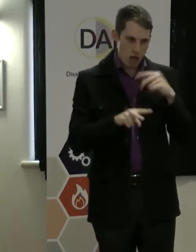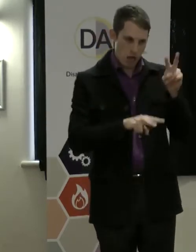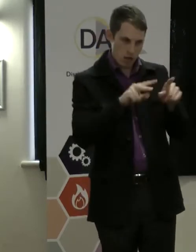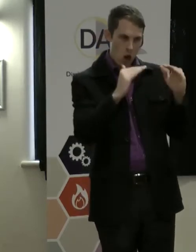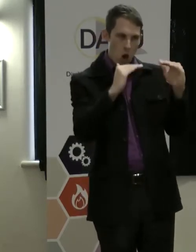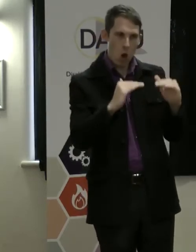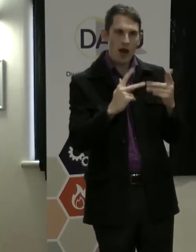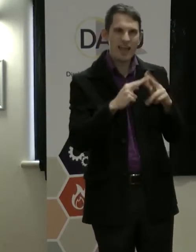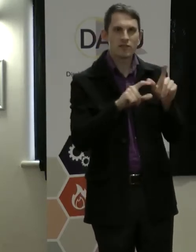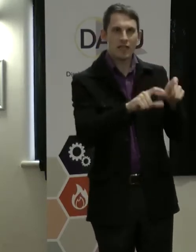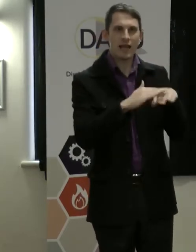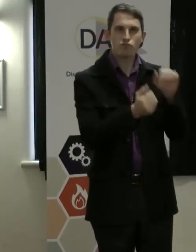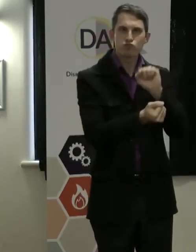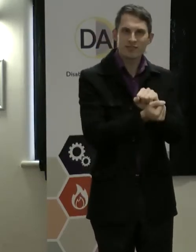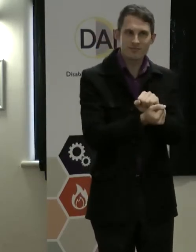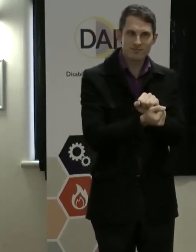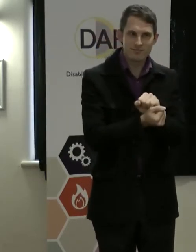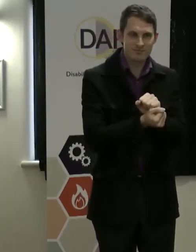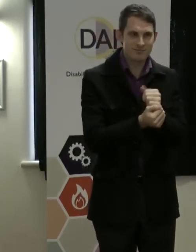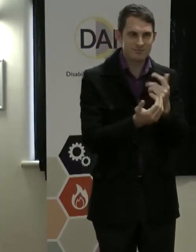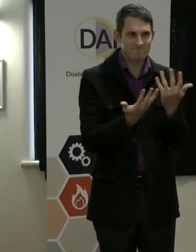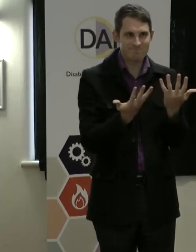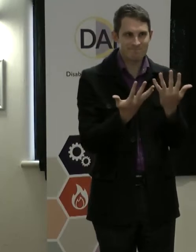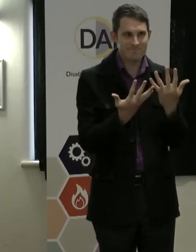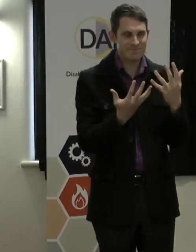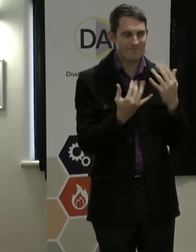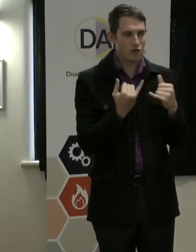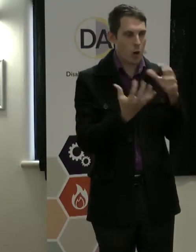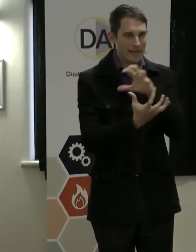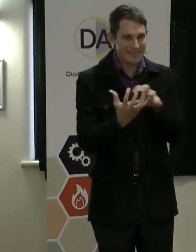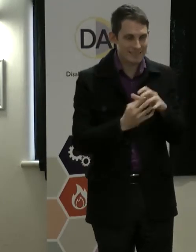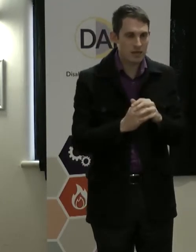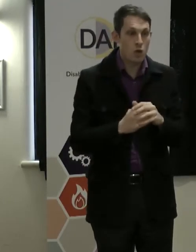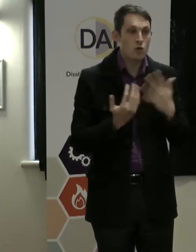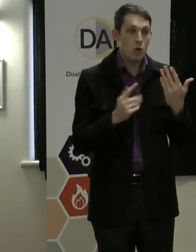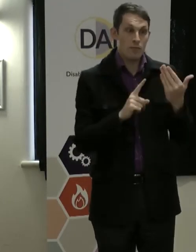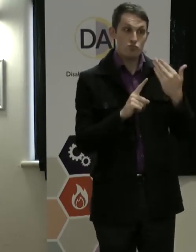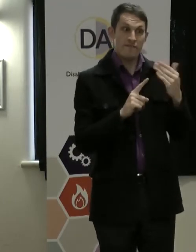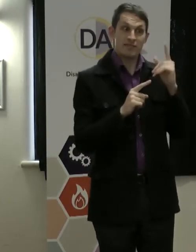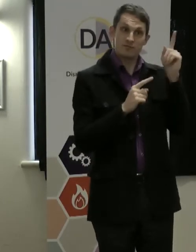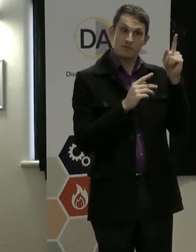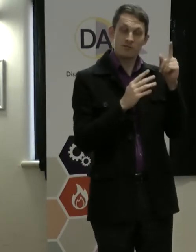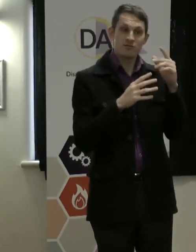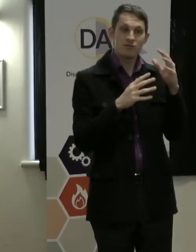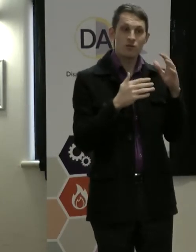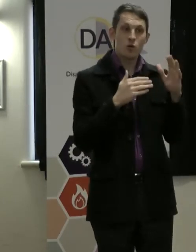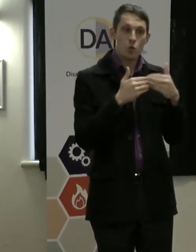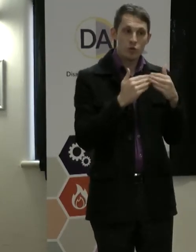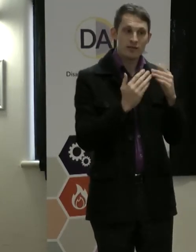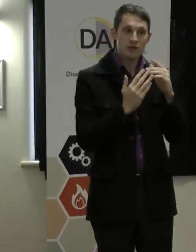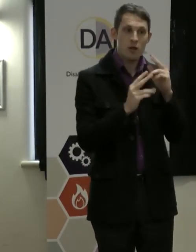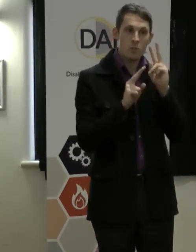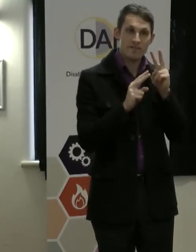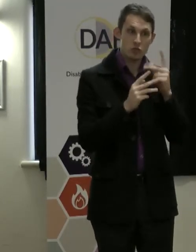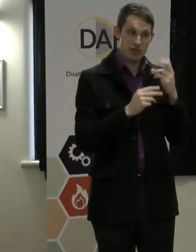in prison? It's very complicated. All right. So the previous concluding observations in 2014 and these